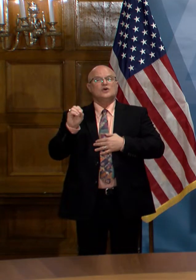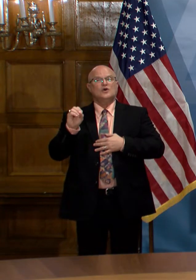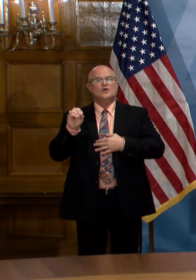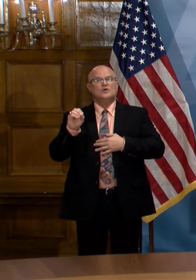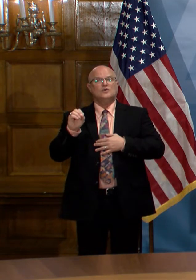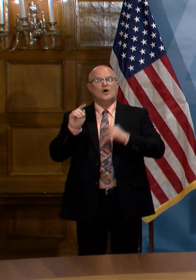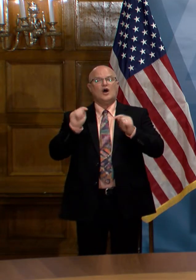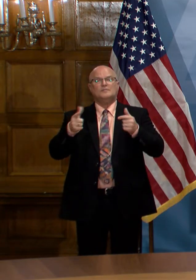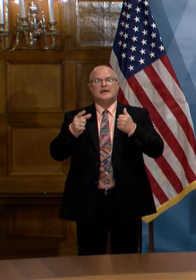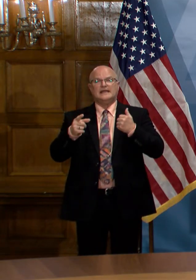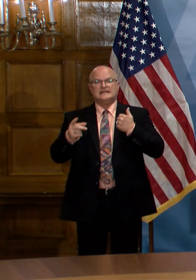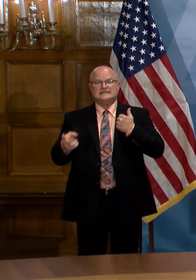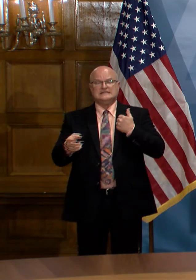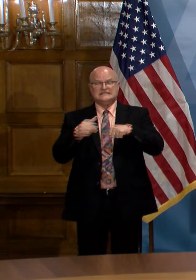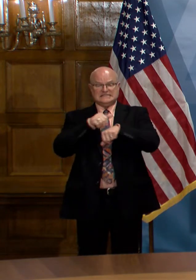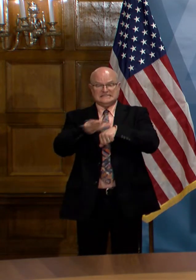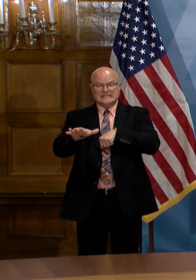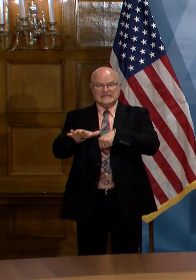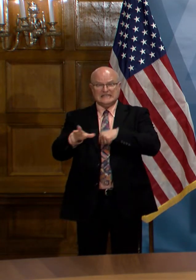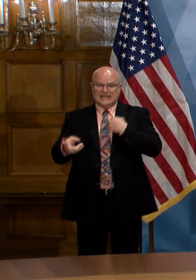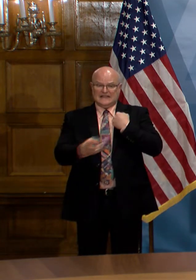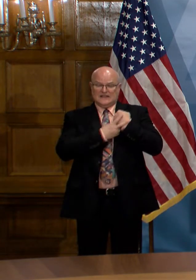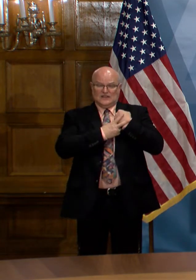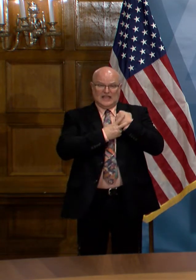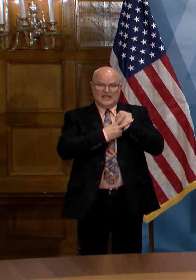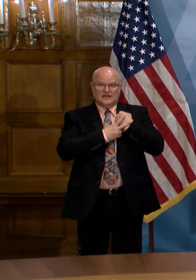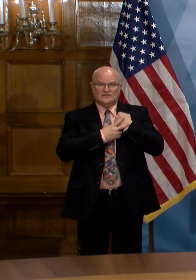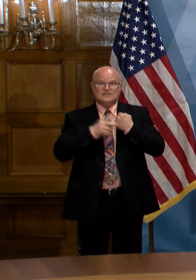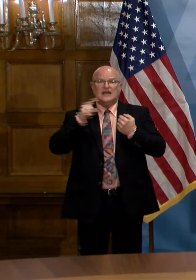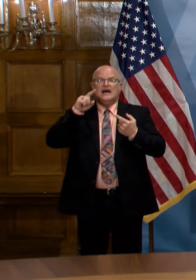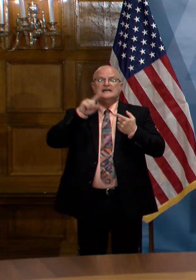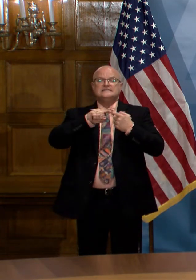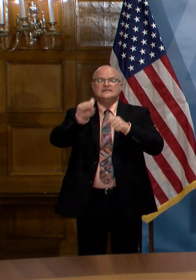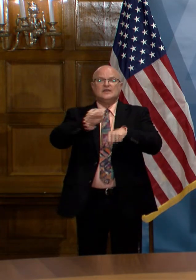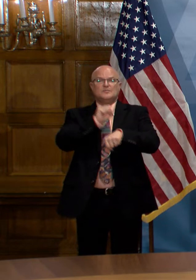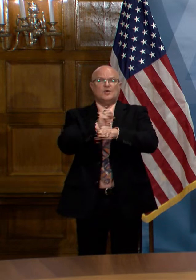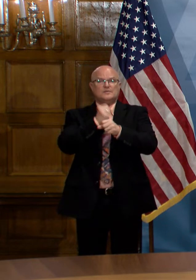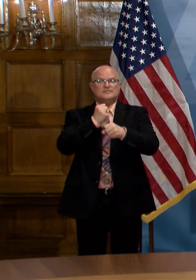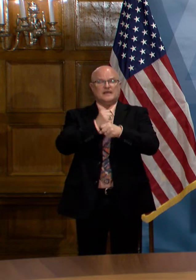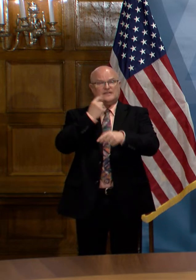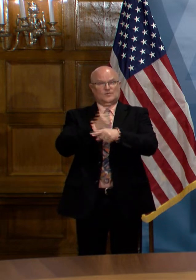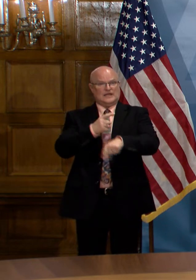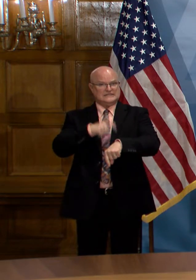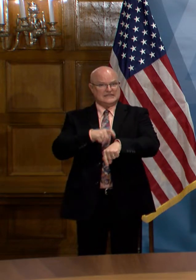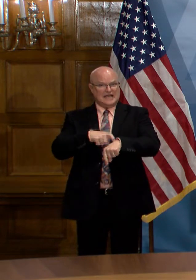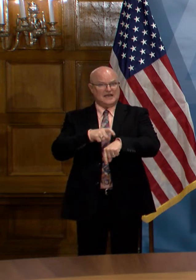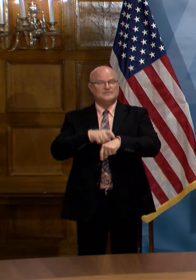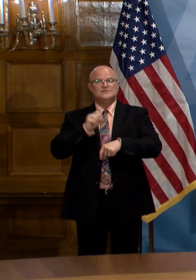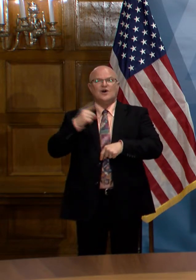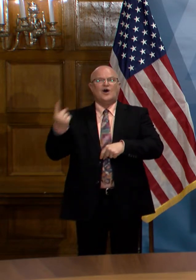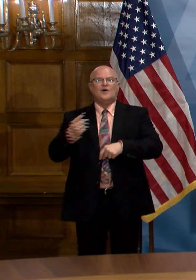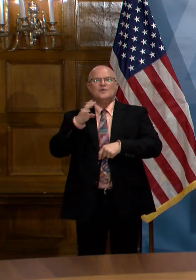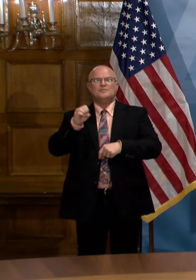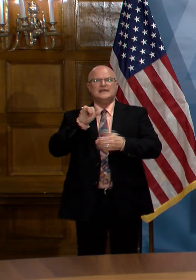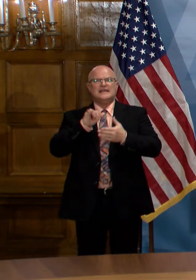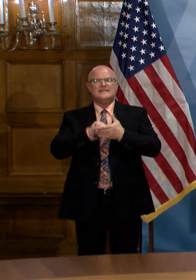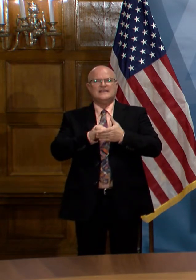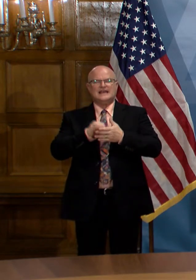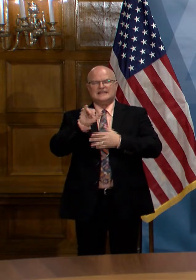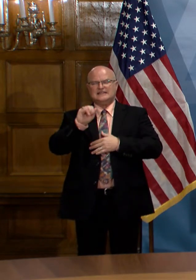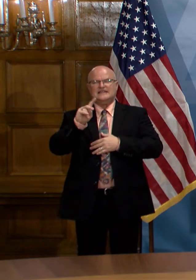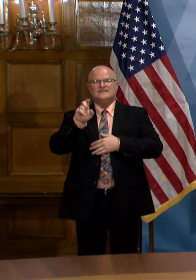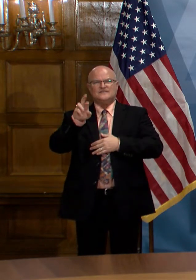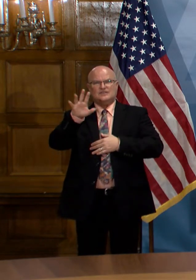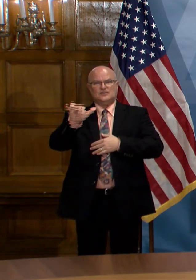they're automatically sent and they're held until the appointment is made at the right time. And so there's always going to be an